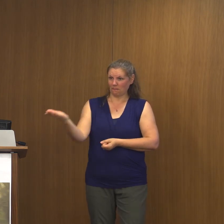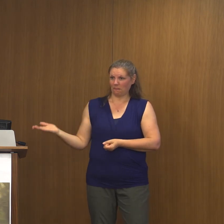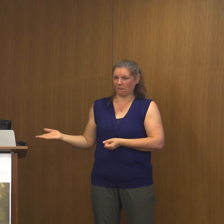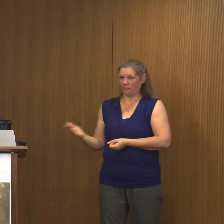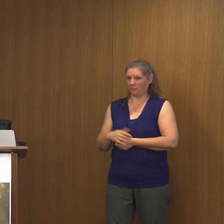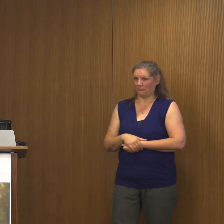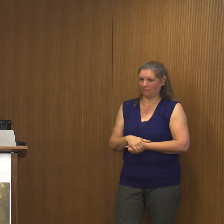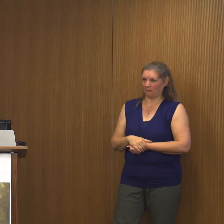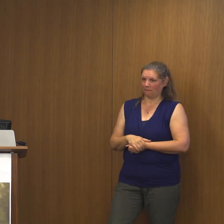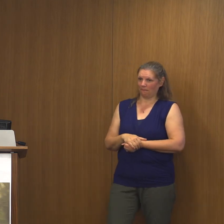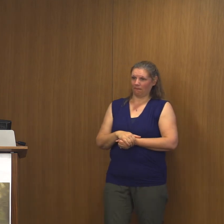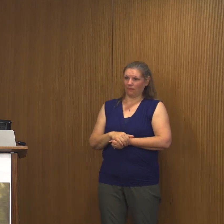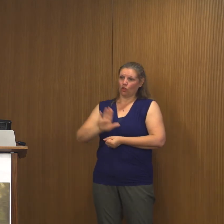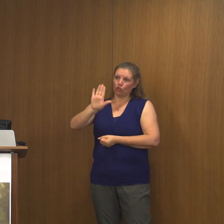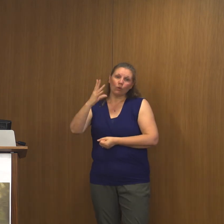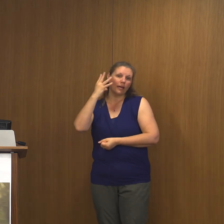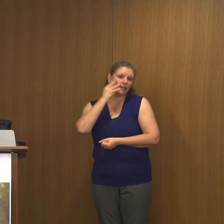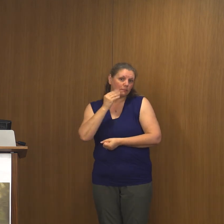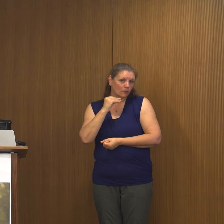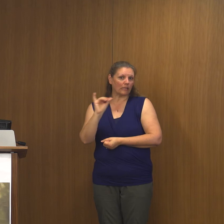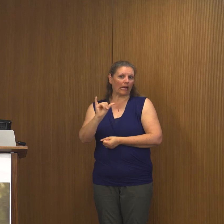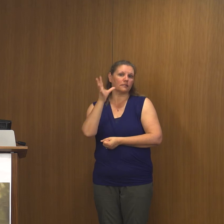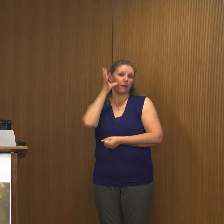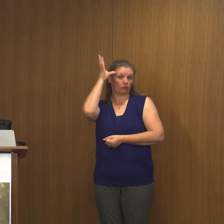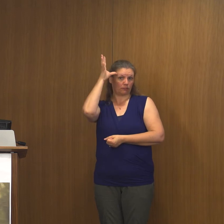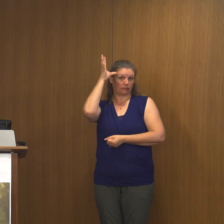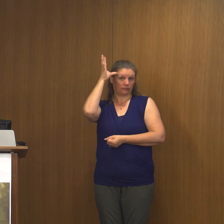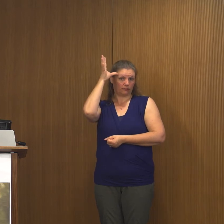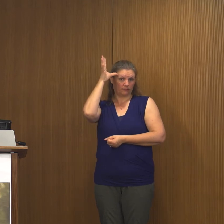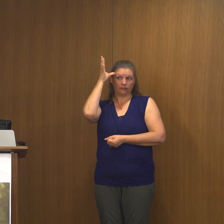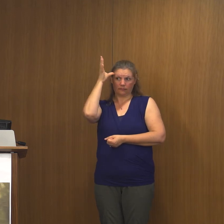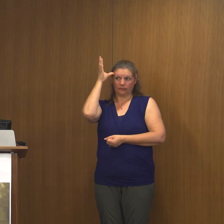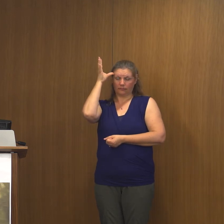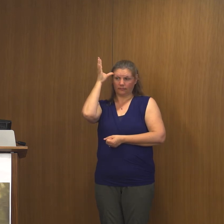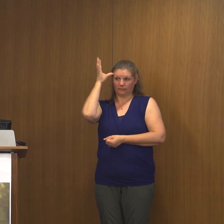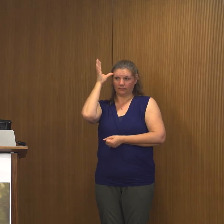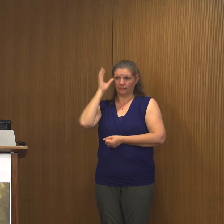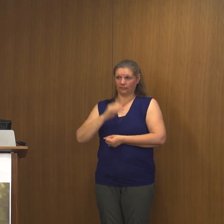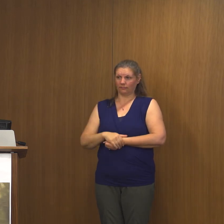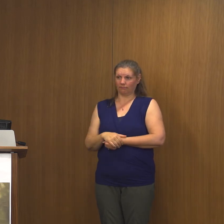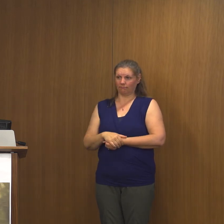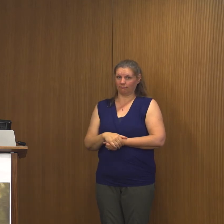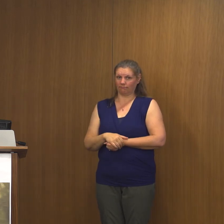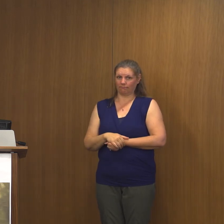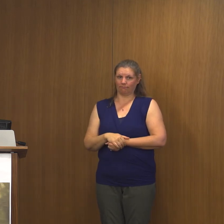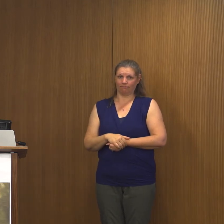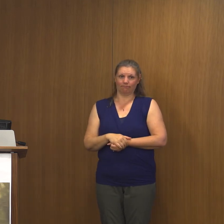the experience of parenting and what we can also do in this front.